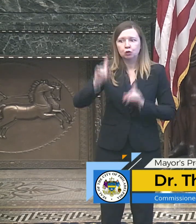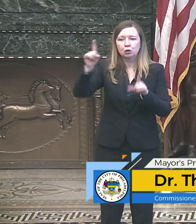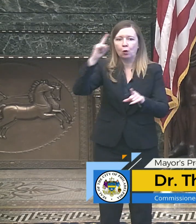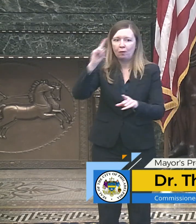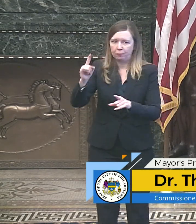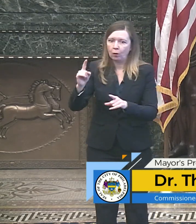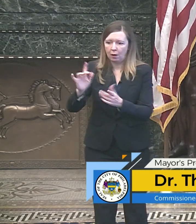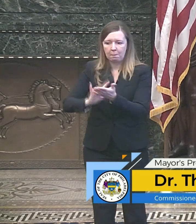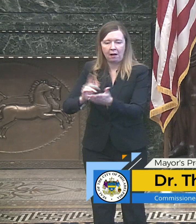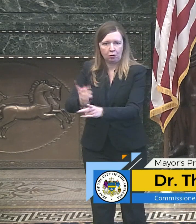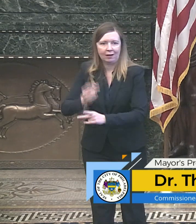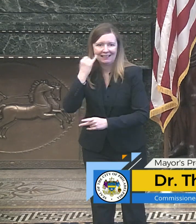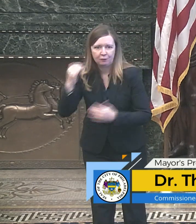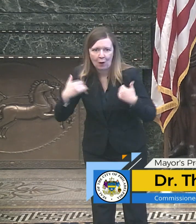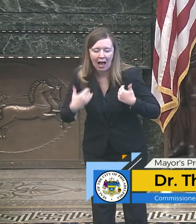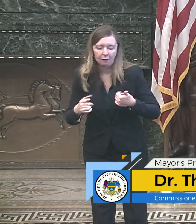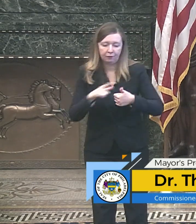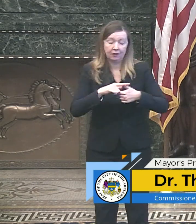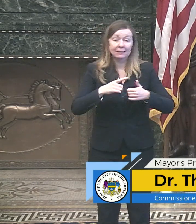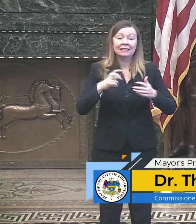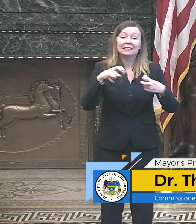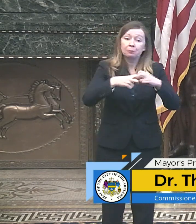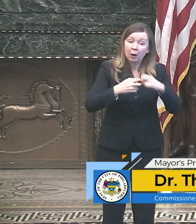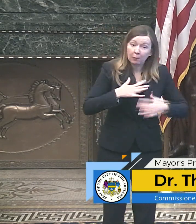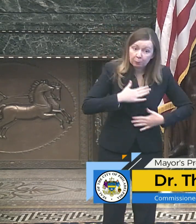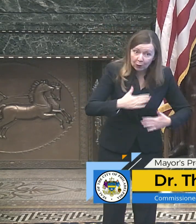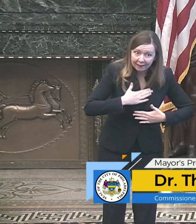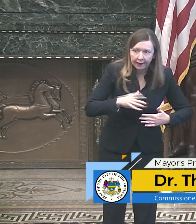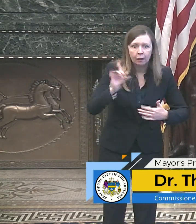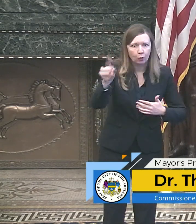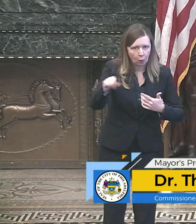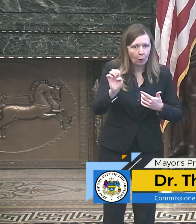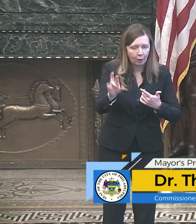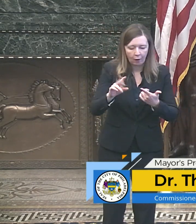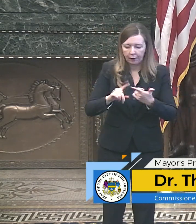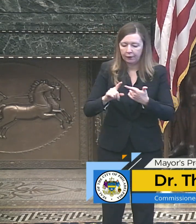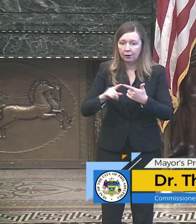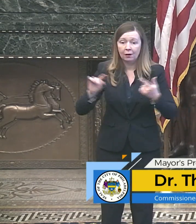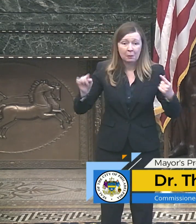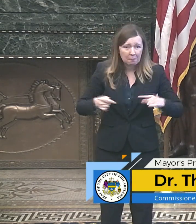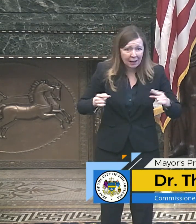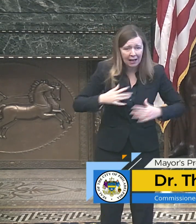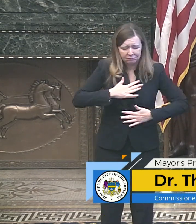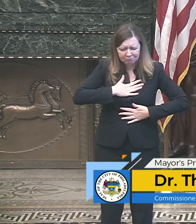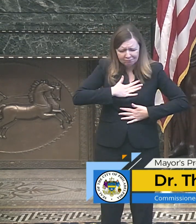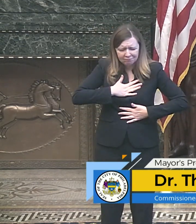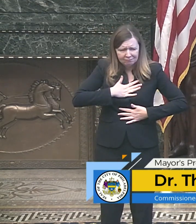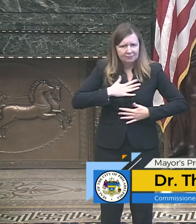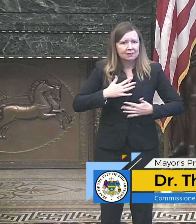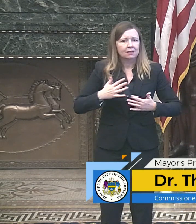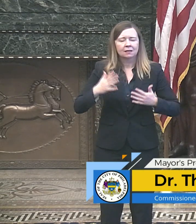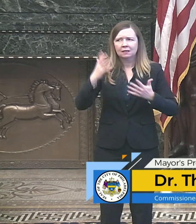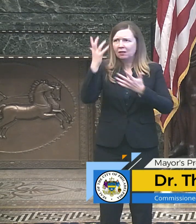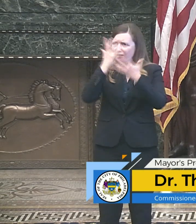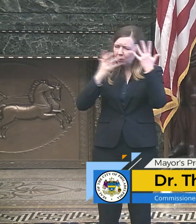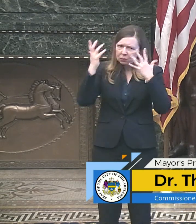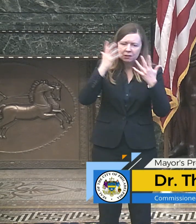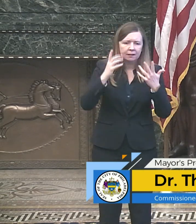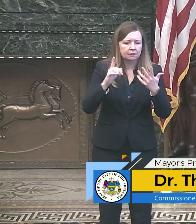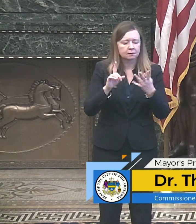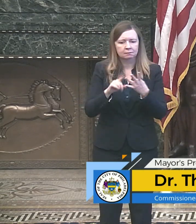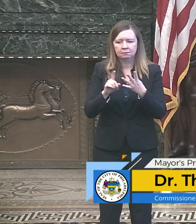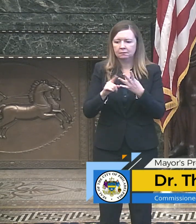medical care if you have them. Difficulty breathing, pain or pressure in the chest, or confusion,